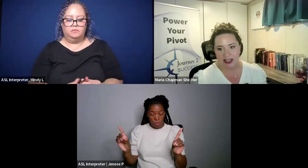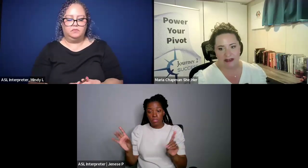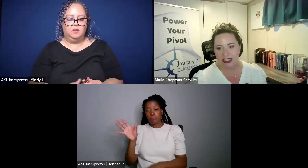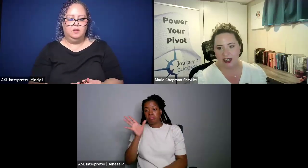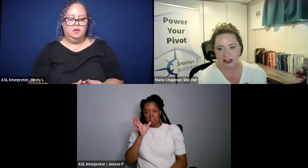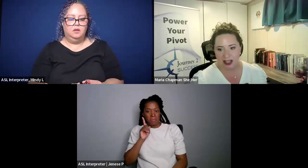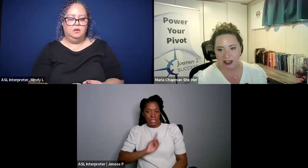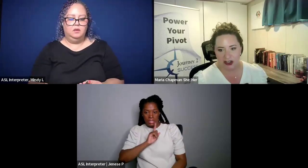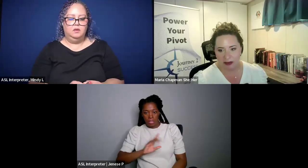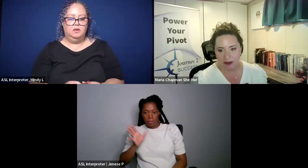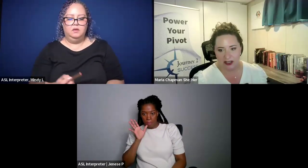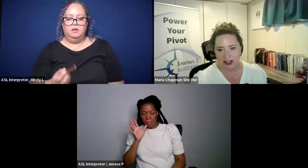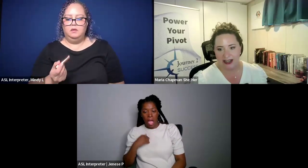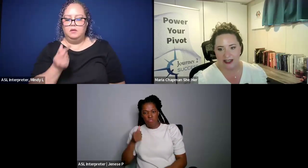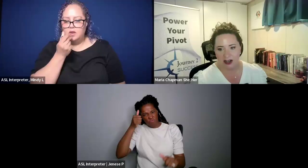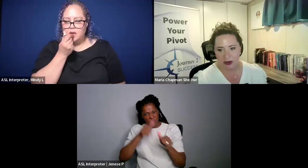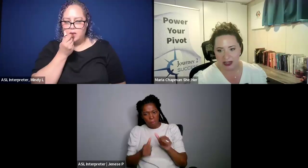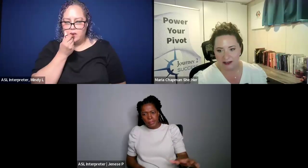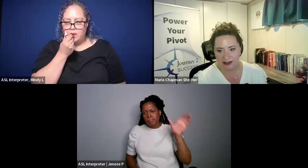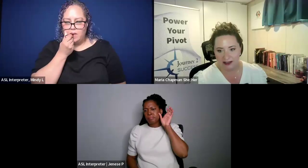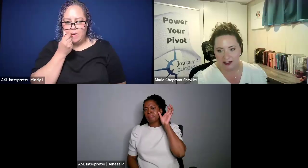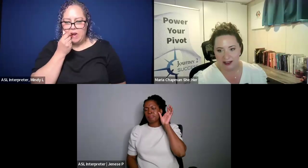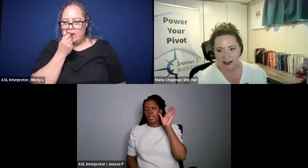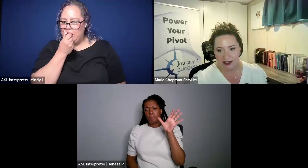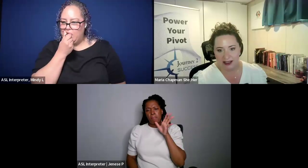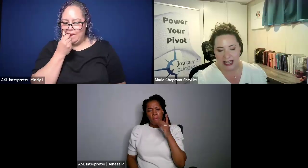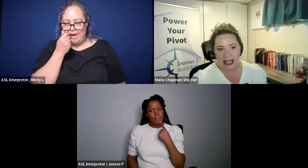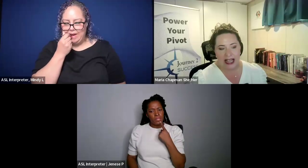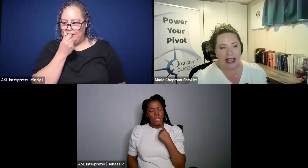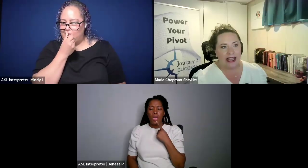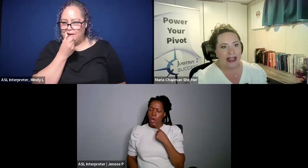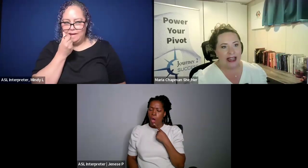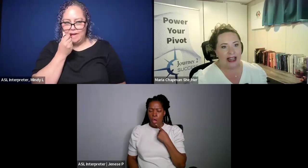say that she had $17 left in the checkbook to last a week.